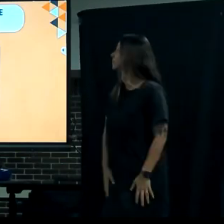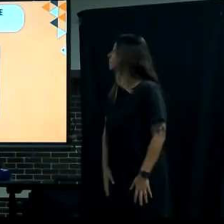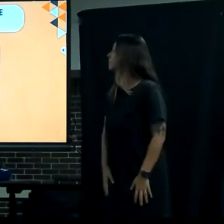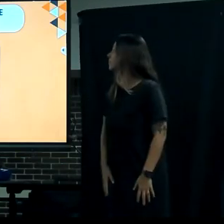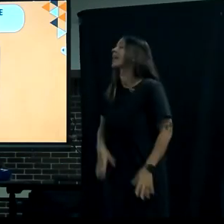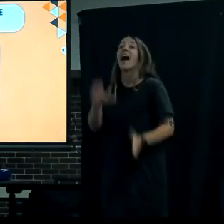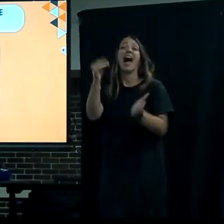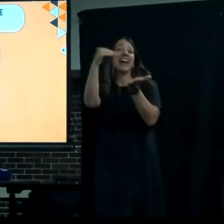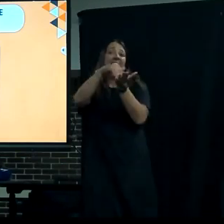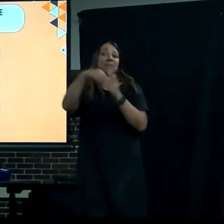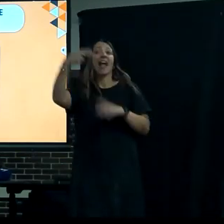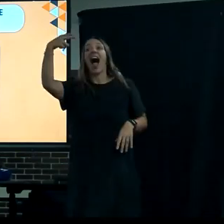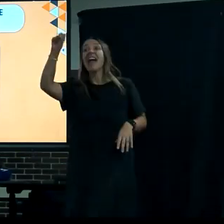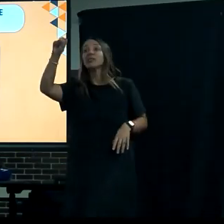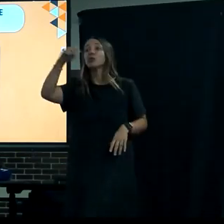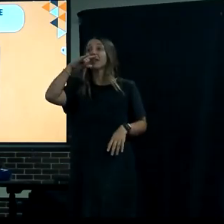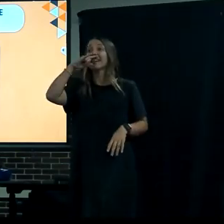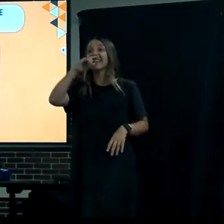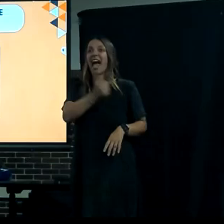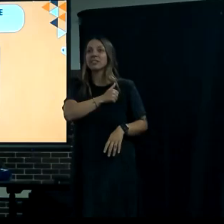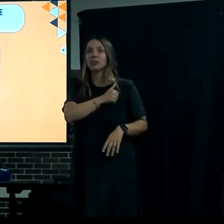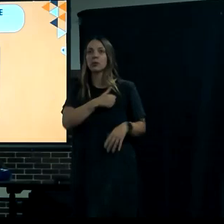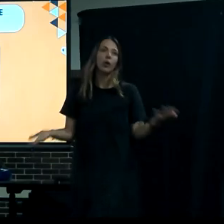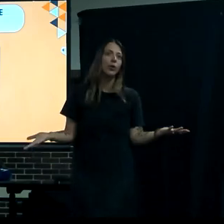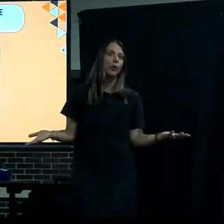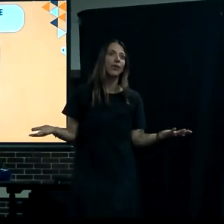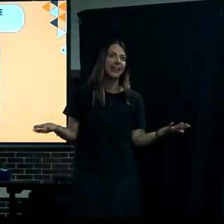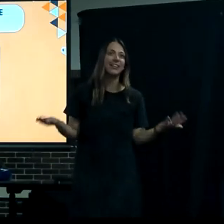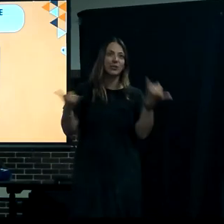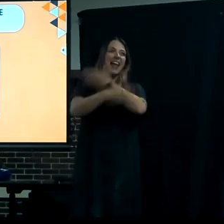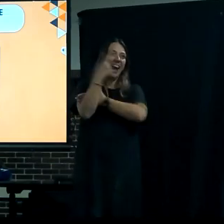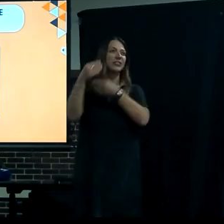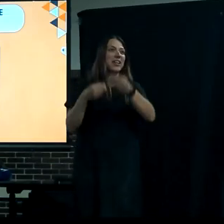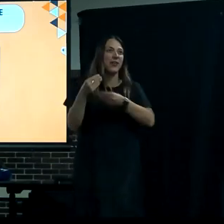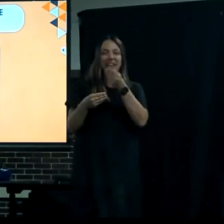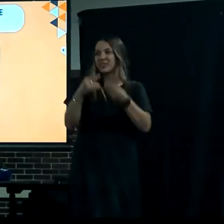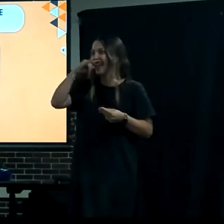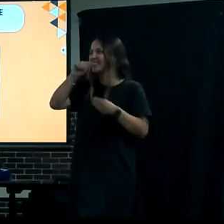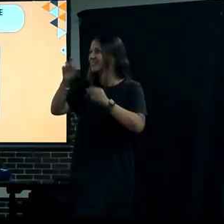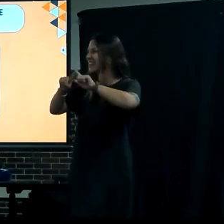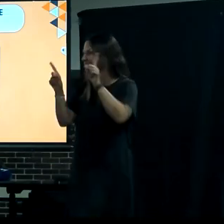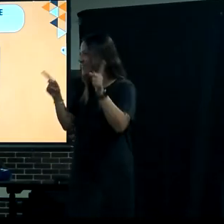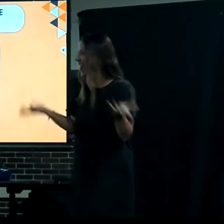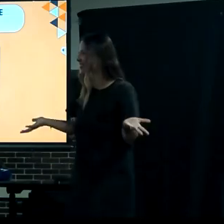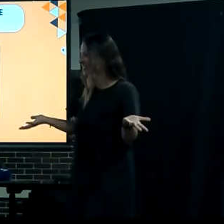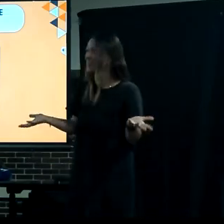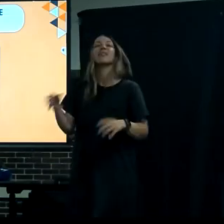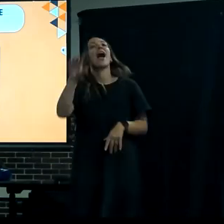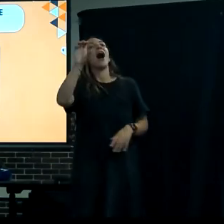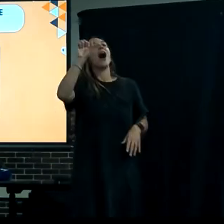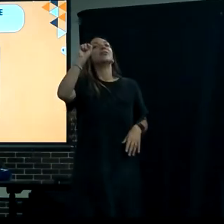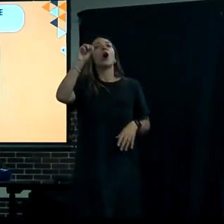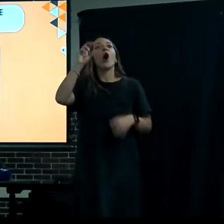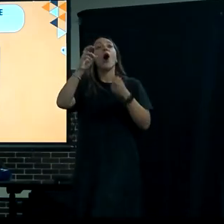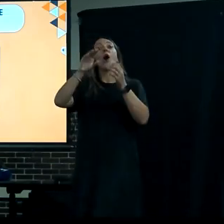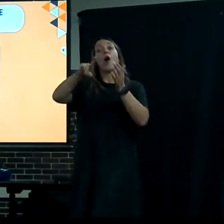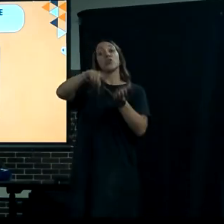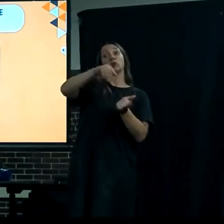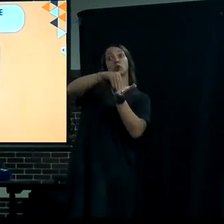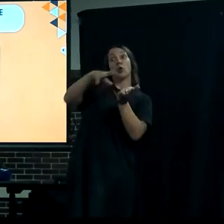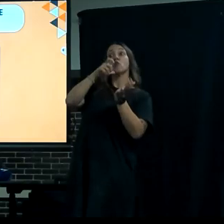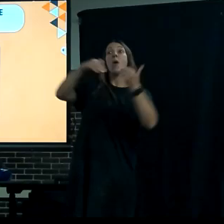well that we're looking at. And again, our high school kids, they have a little bit of an attitude,